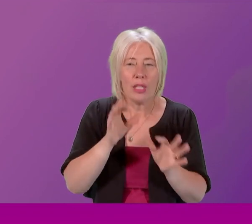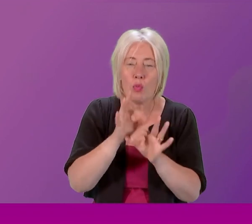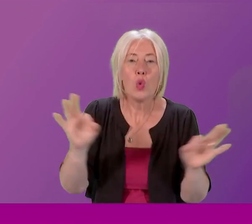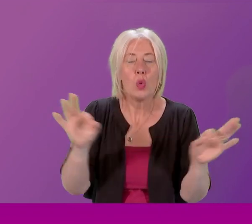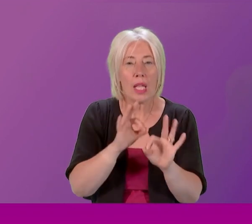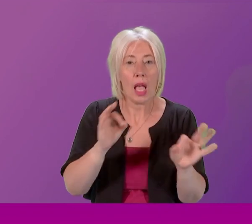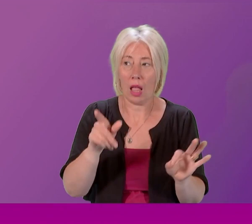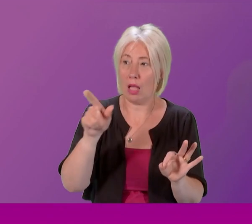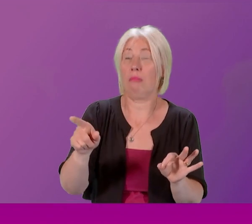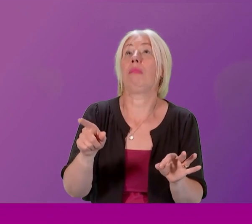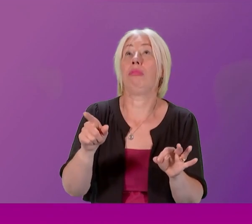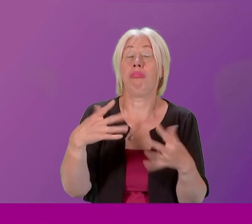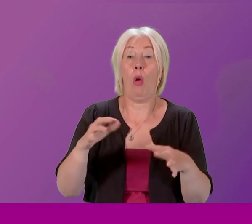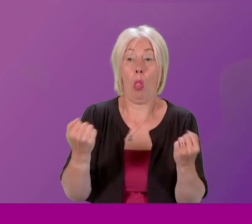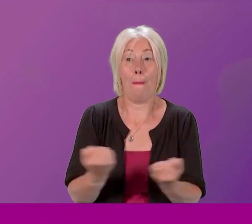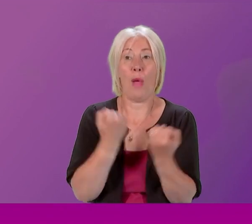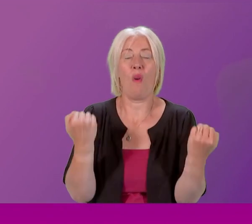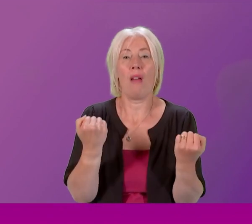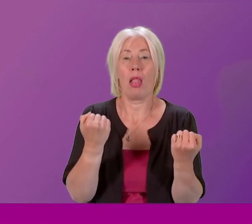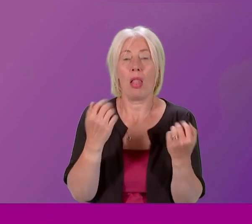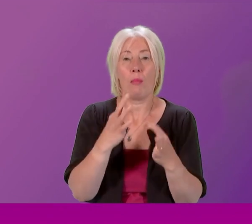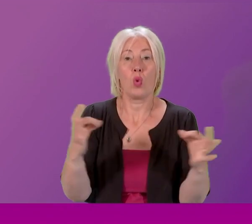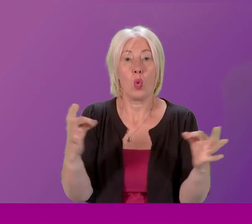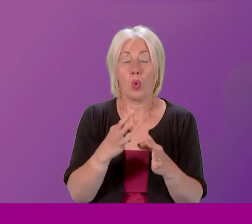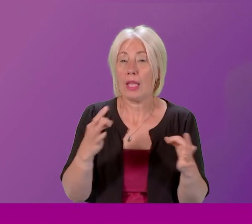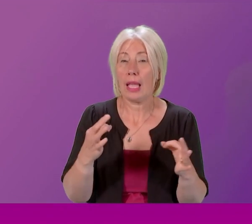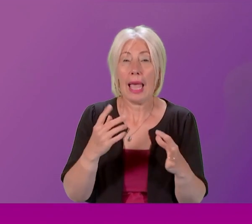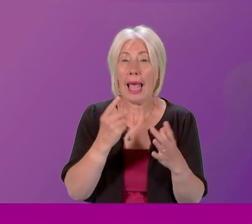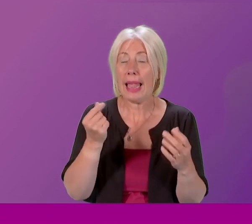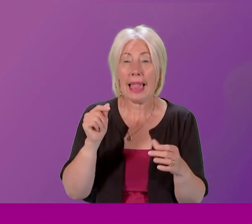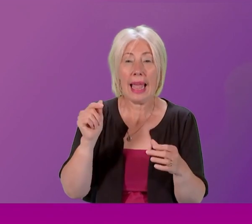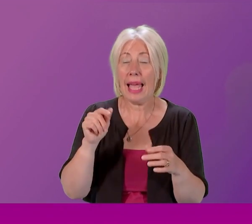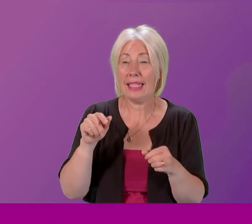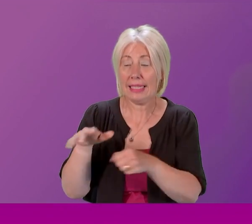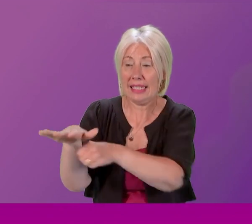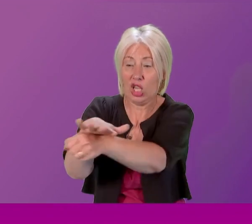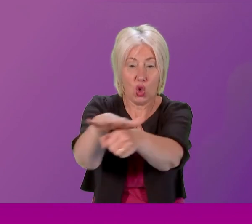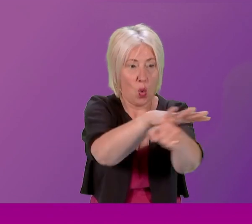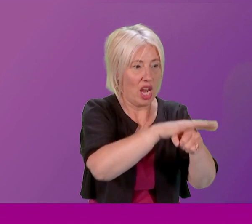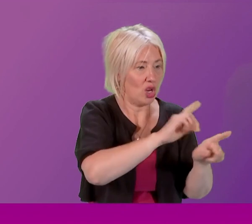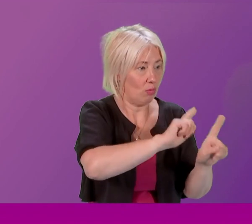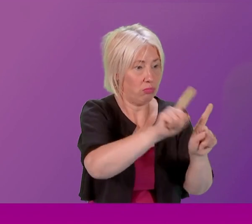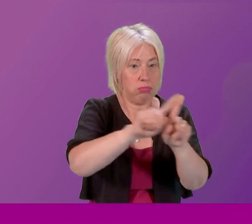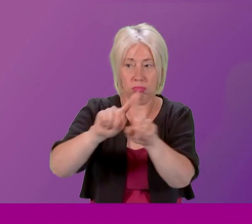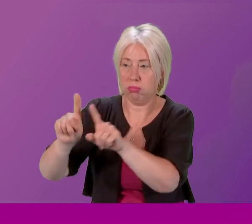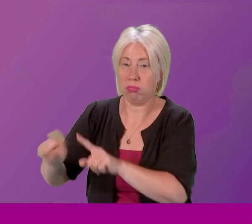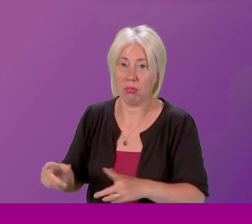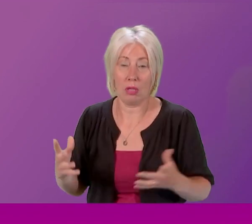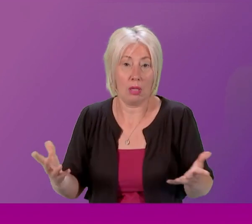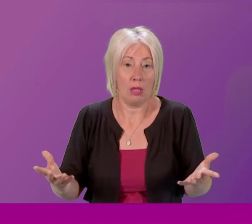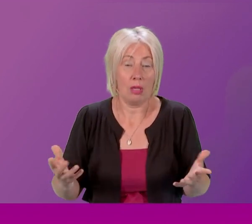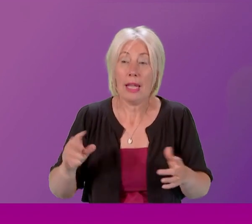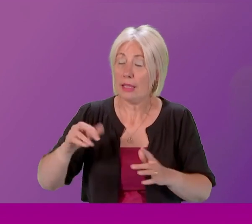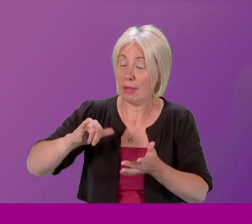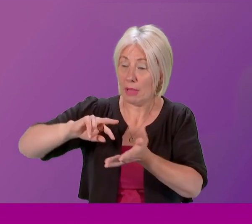the power of music, is that it can be placed in so many situations, sometimes